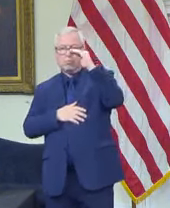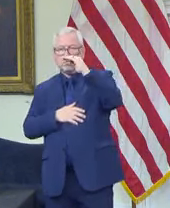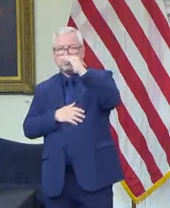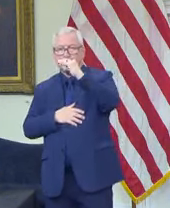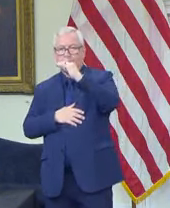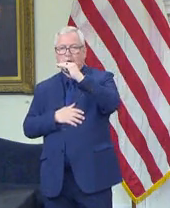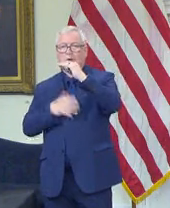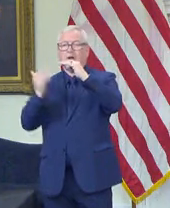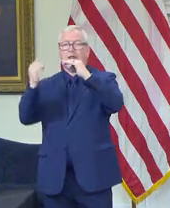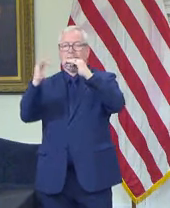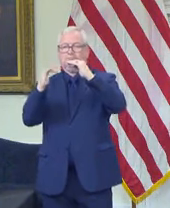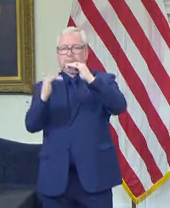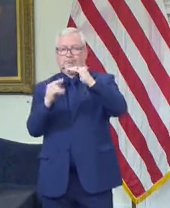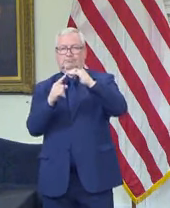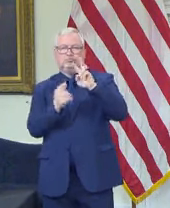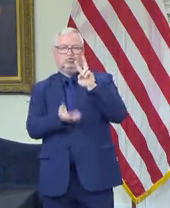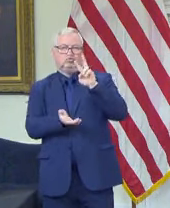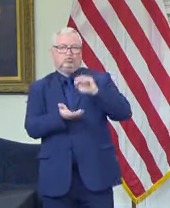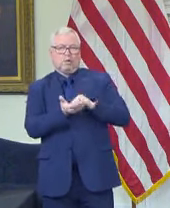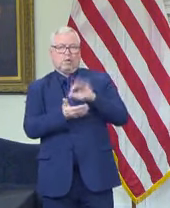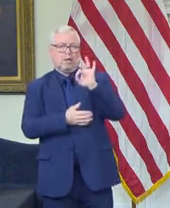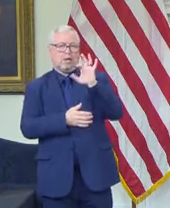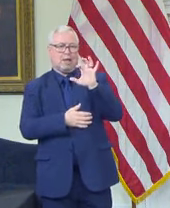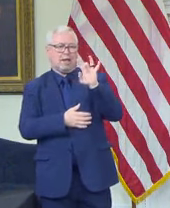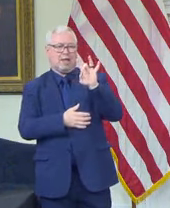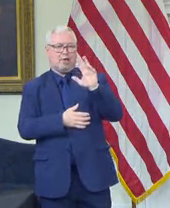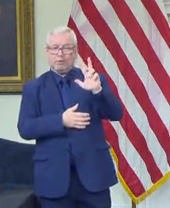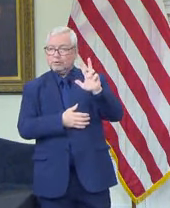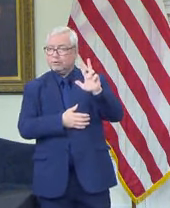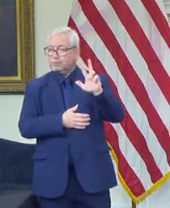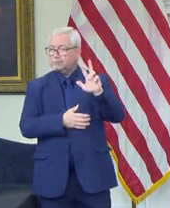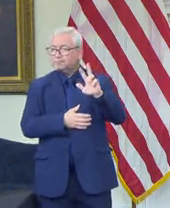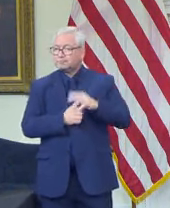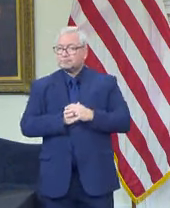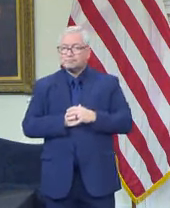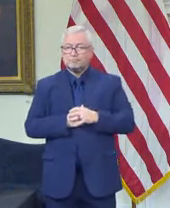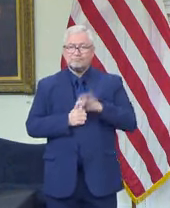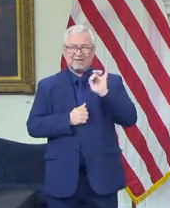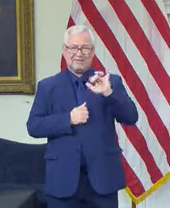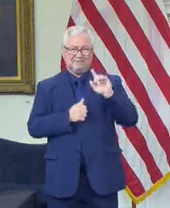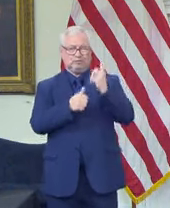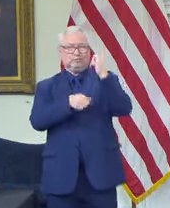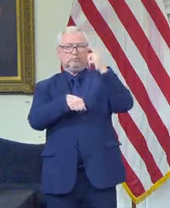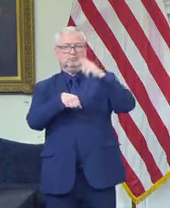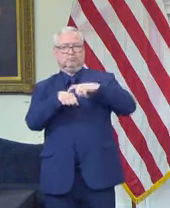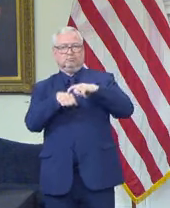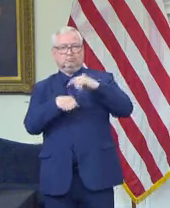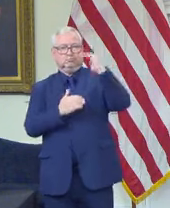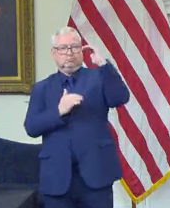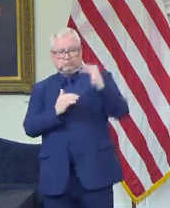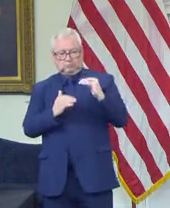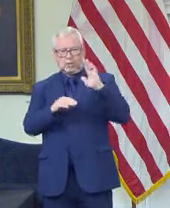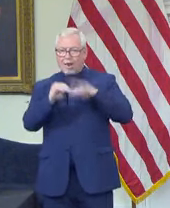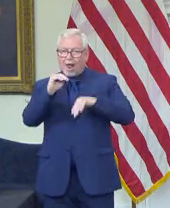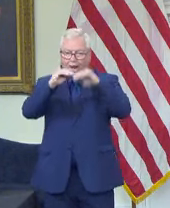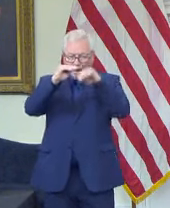2,983. This is the first time we have been below 3,000 hospitalizations since January 2nd.